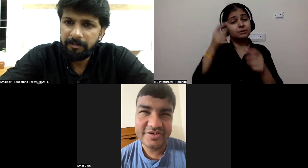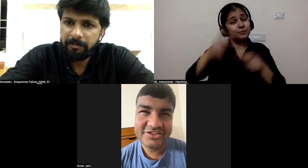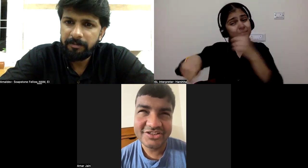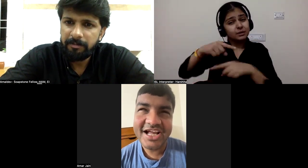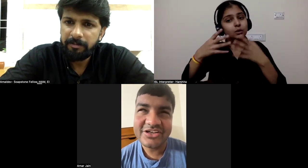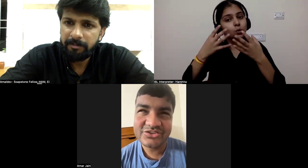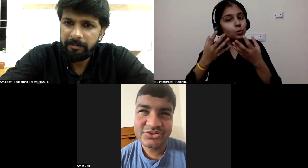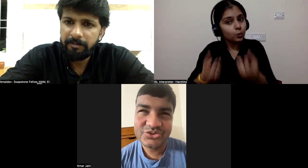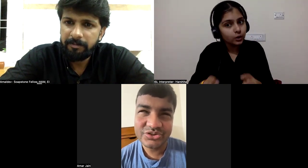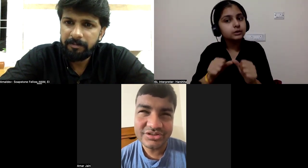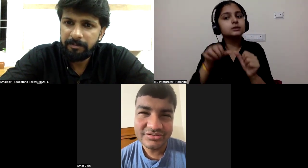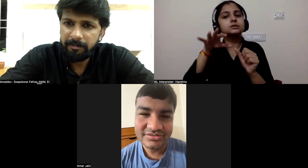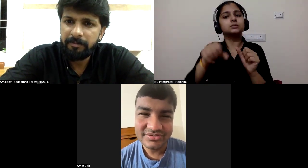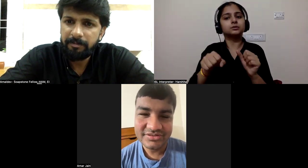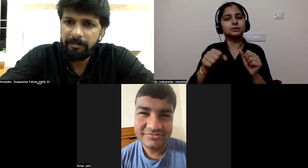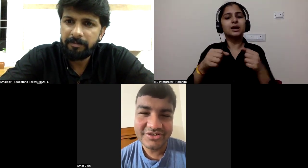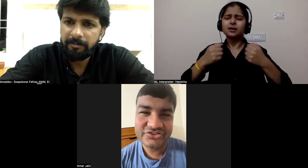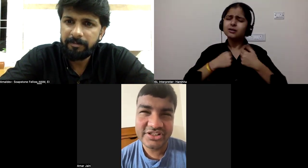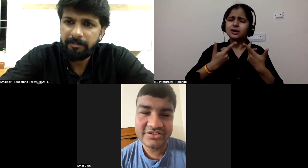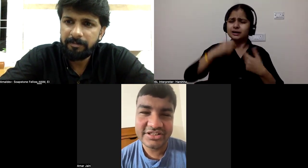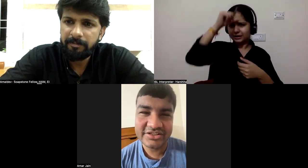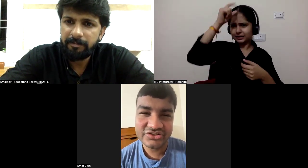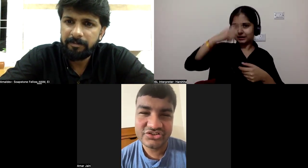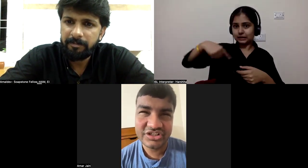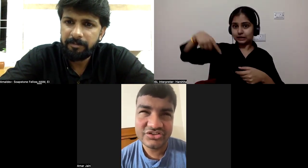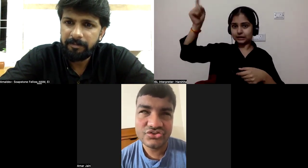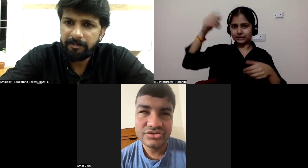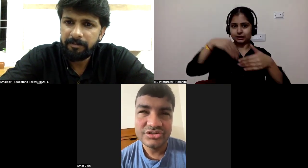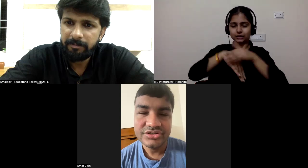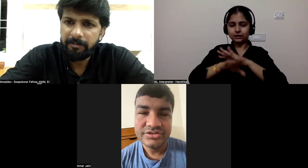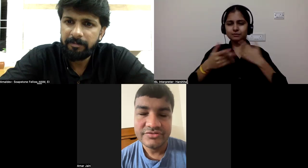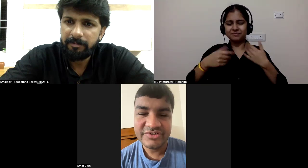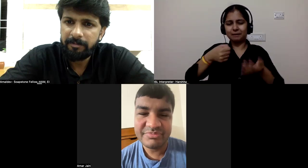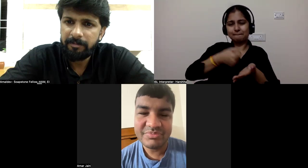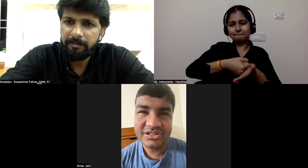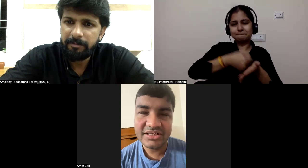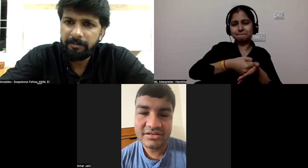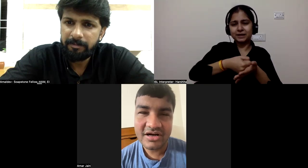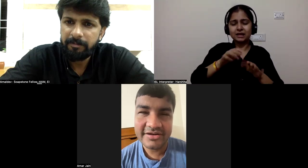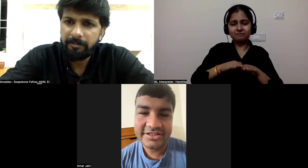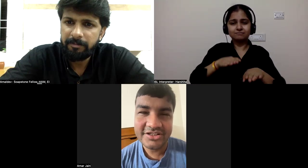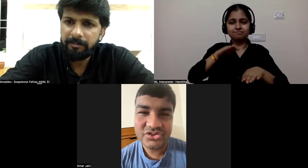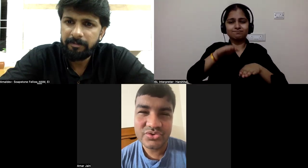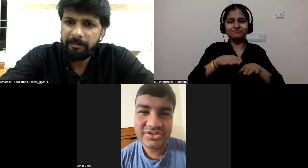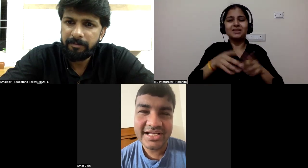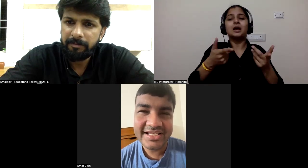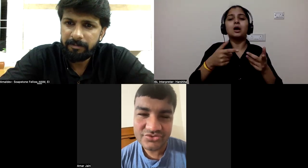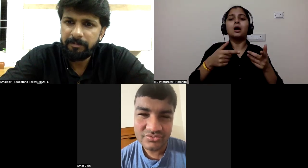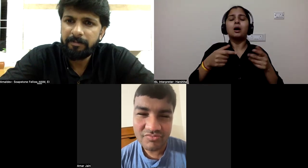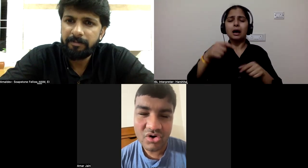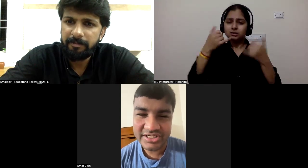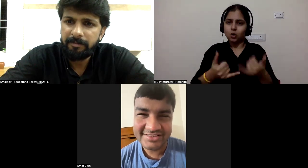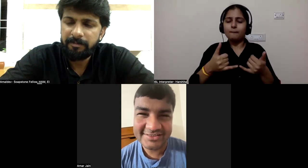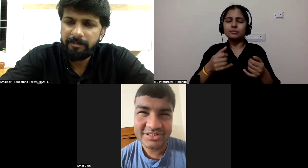As far as India is concerned, we are still at a nascent stage where people are yet to